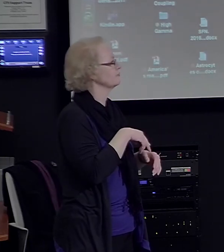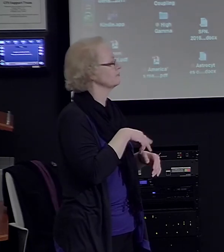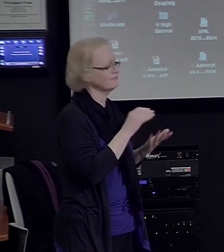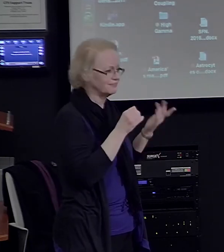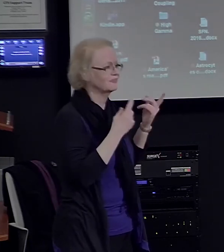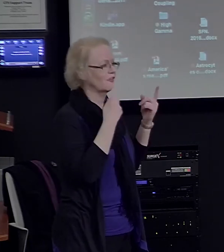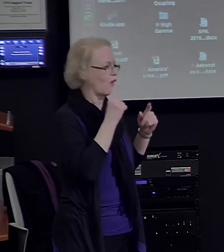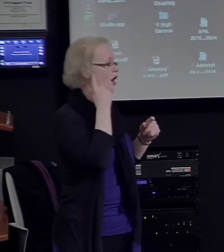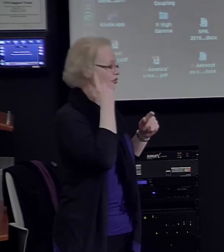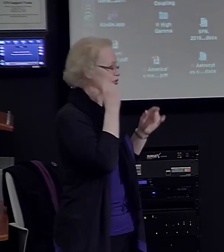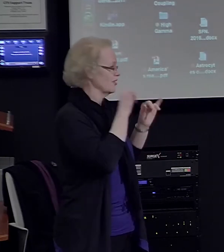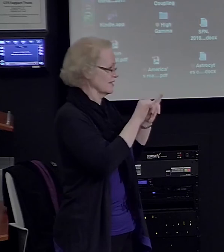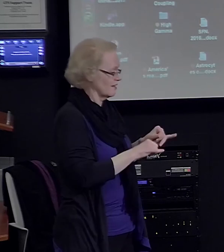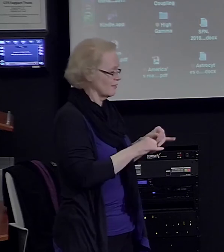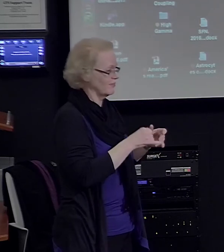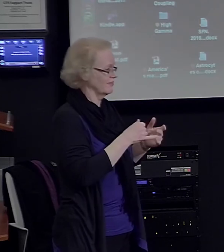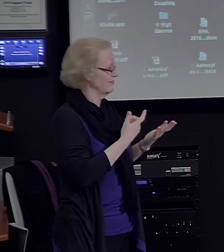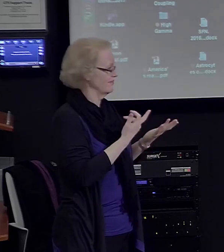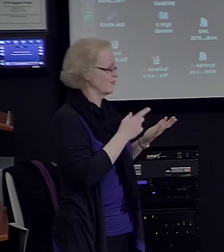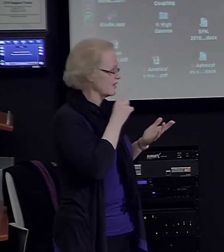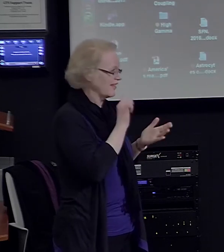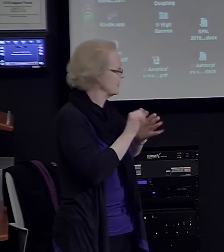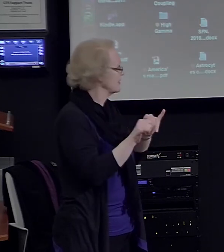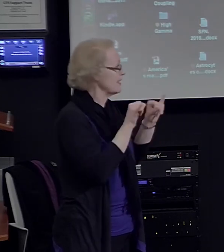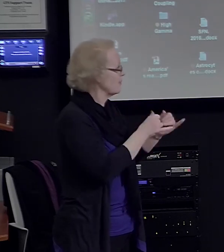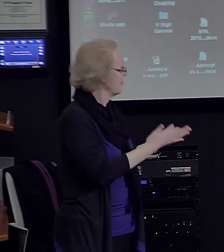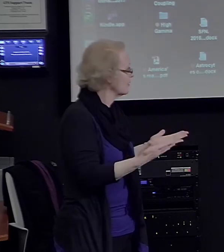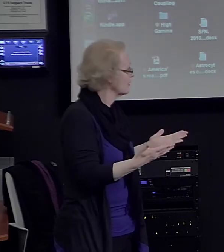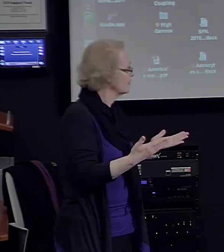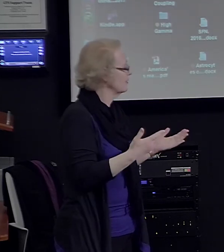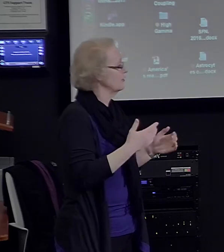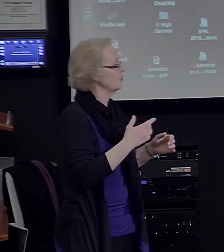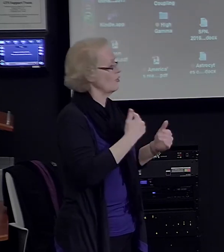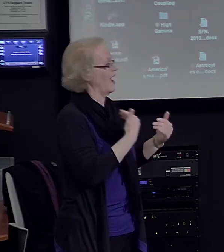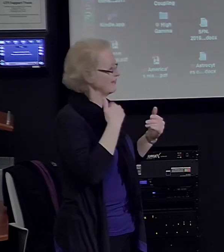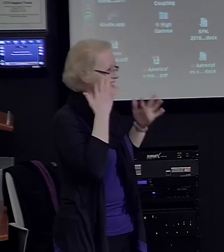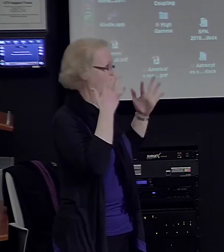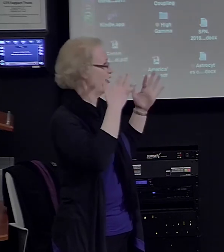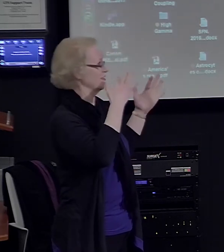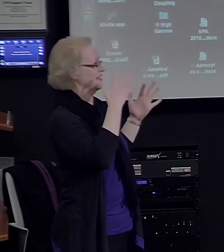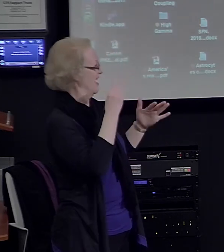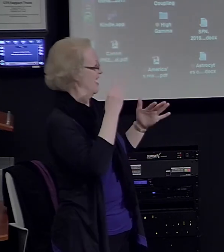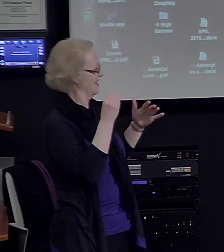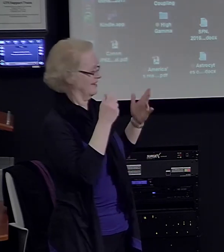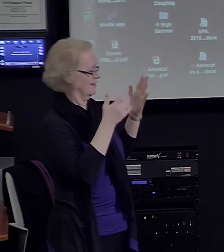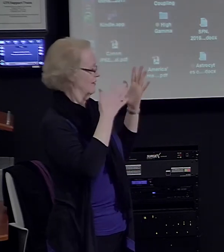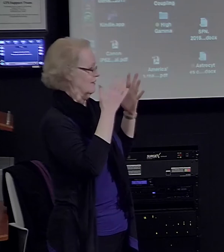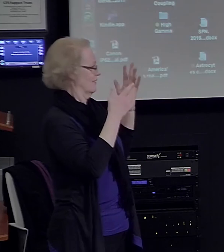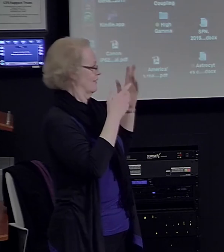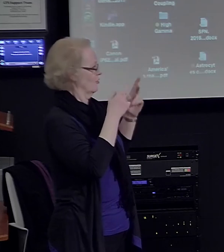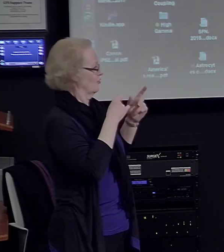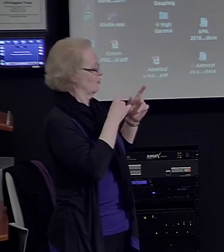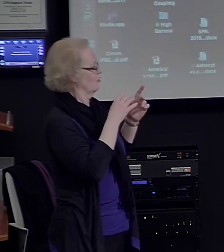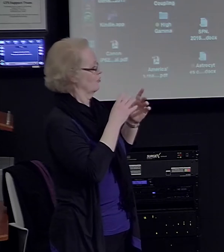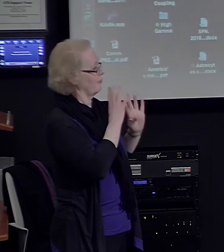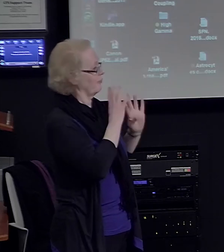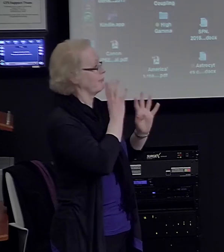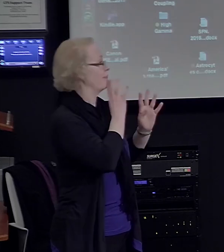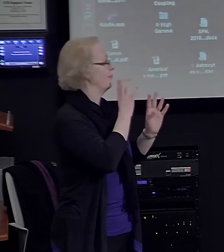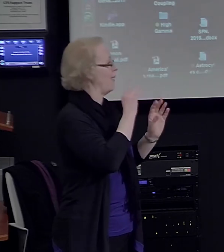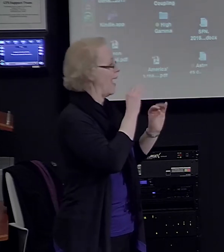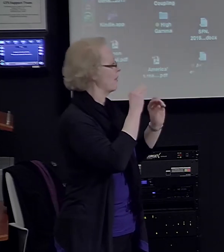auditory system in an oral language it's very much the same thing they hear these different sounds they do duplicative babbling and they're